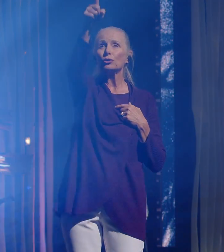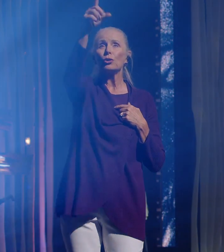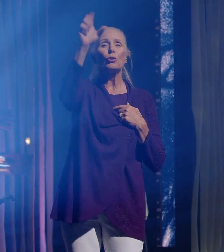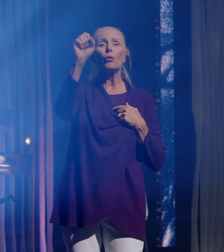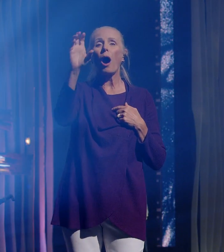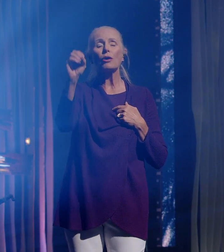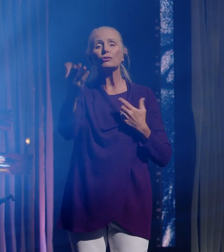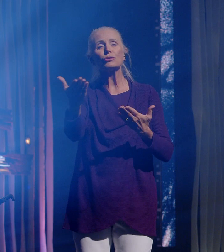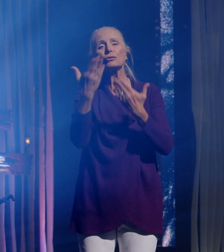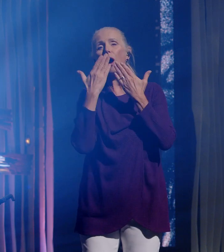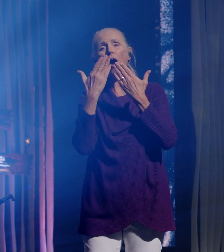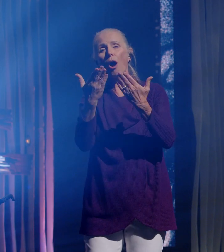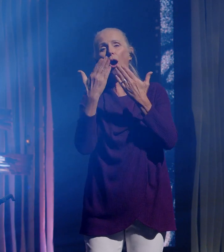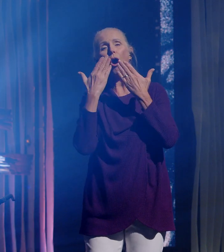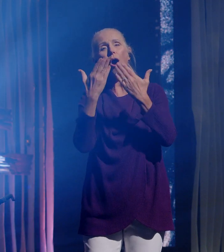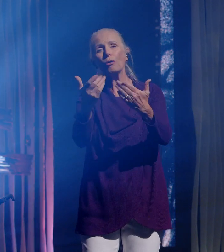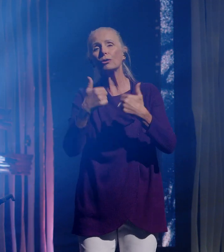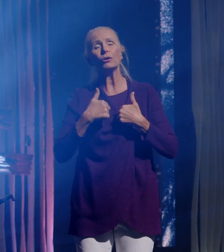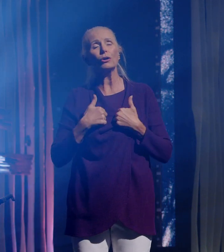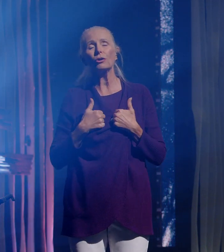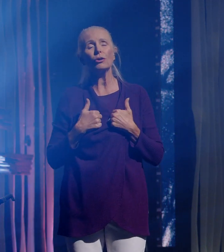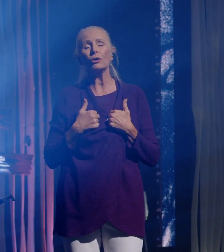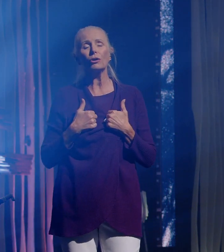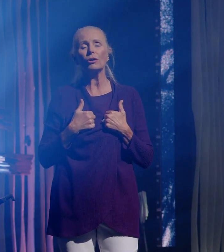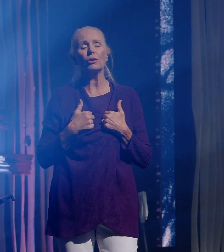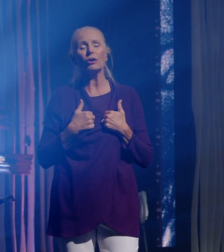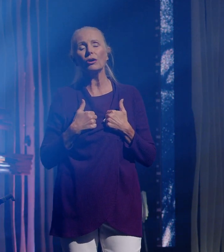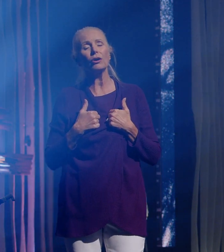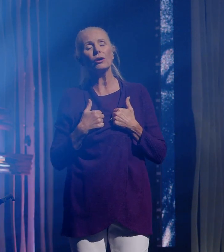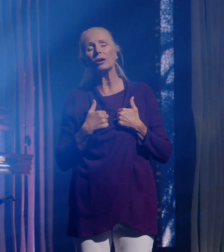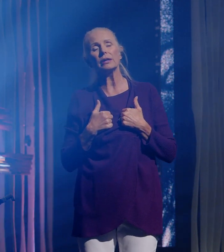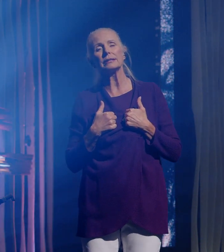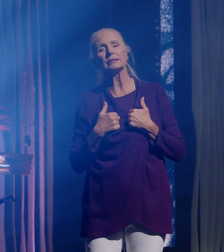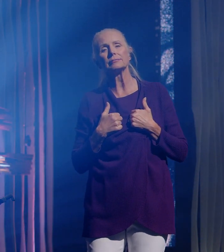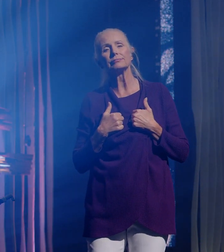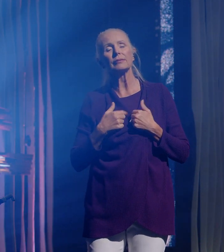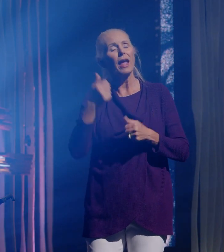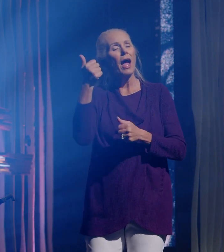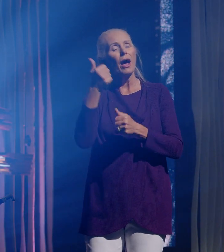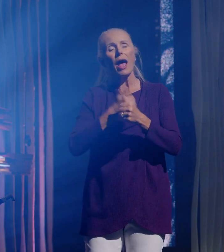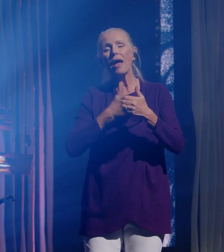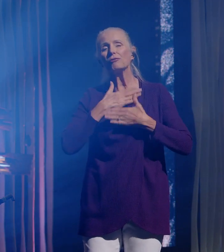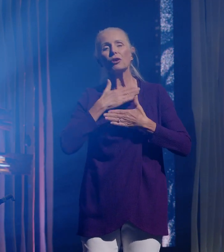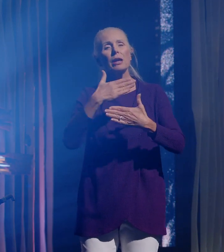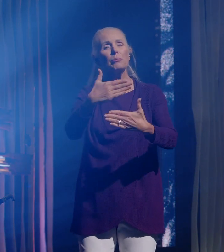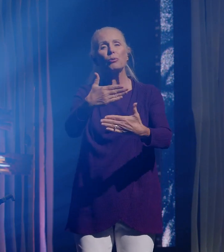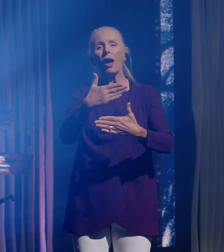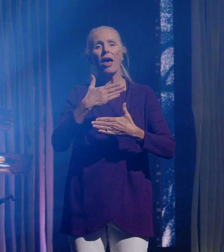So good. With